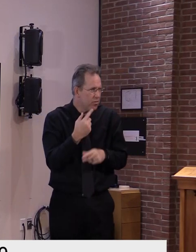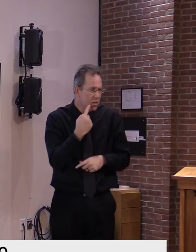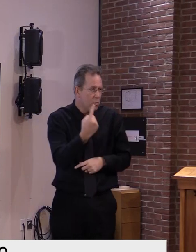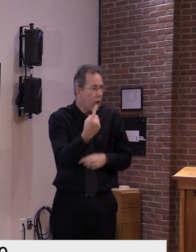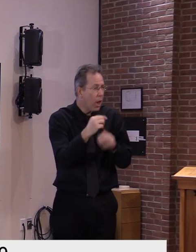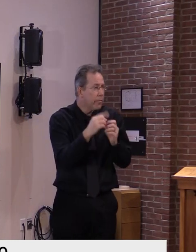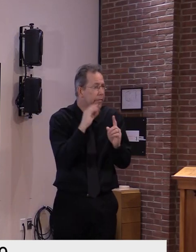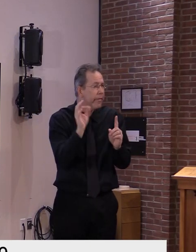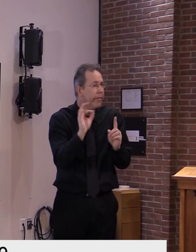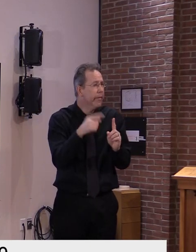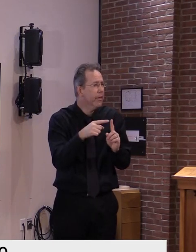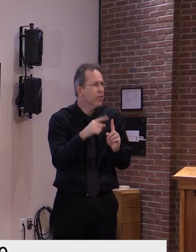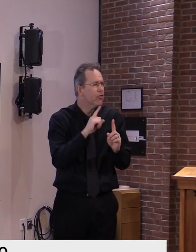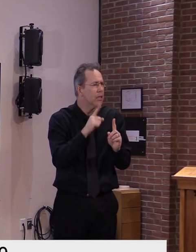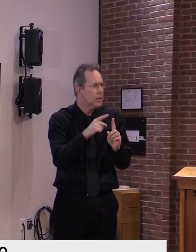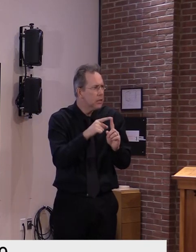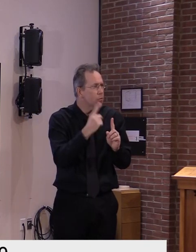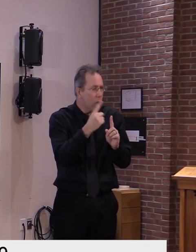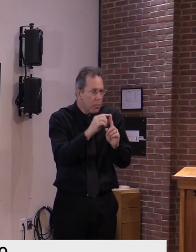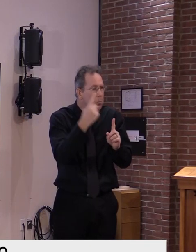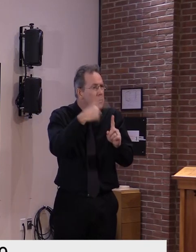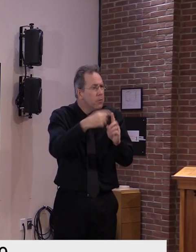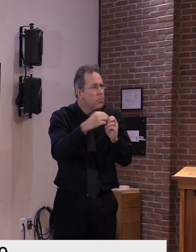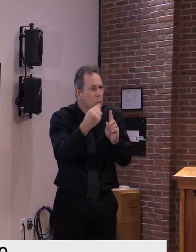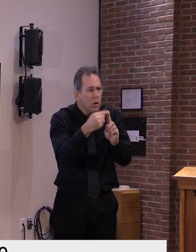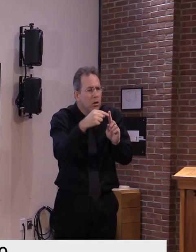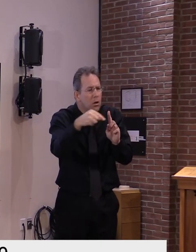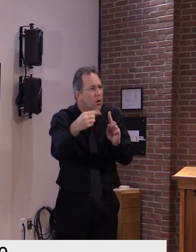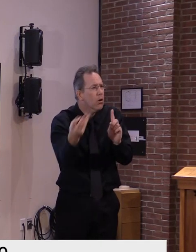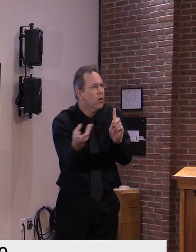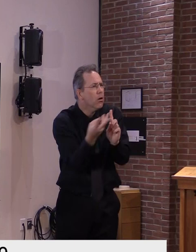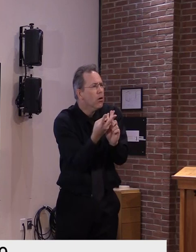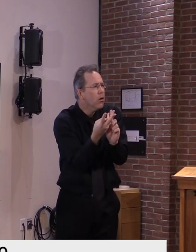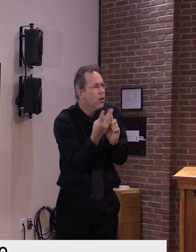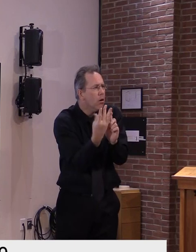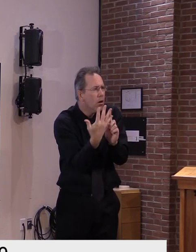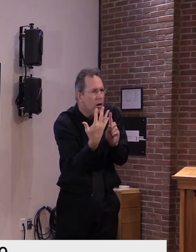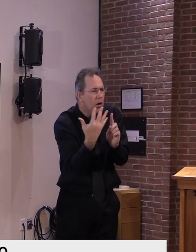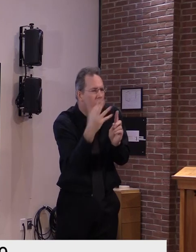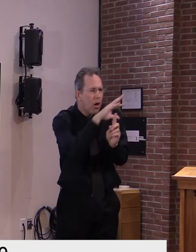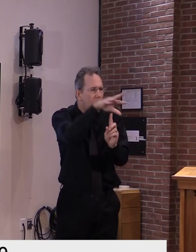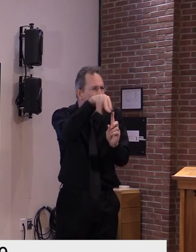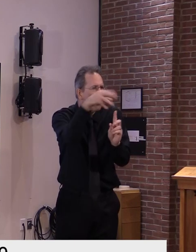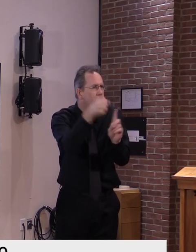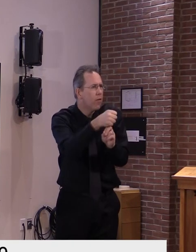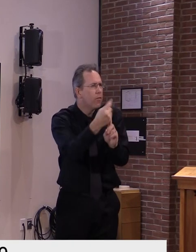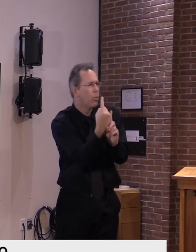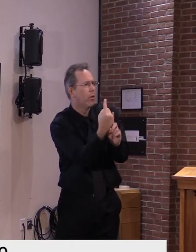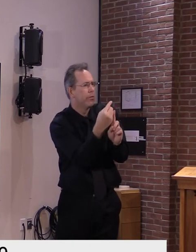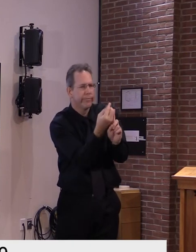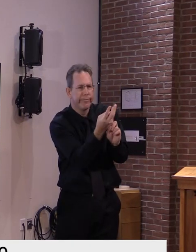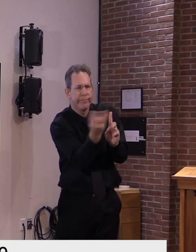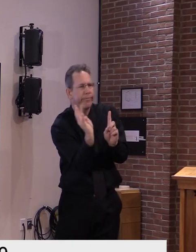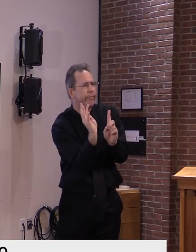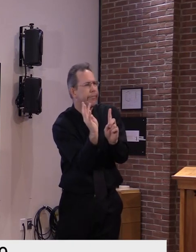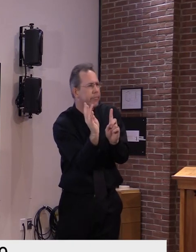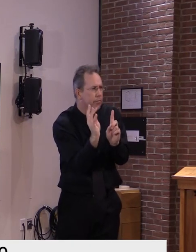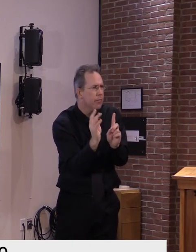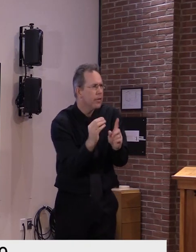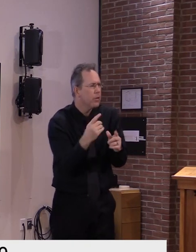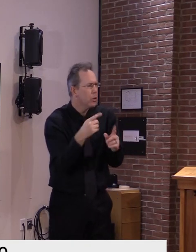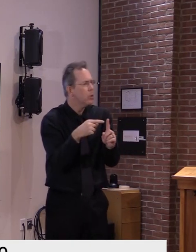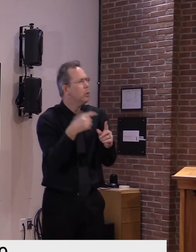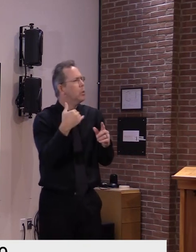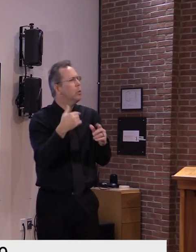fellow Vermonters, and how often, when we choose to follow the guidance, we are really protecting this unseen number